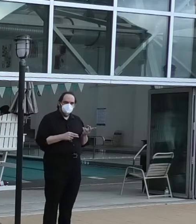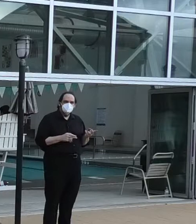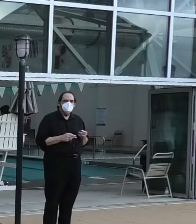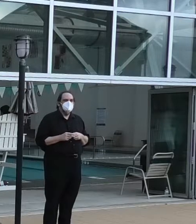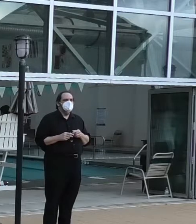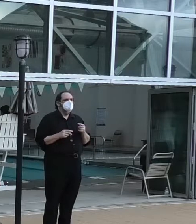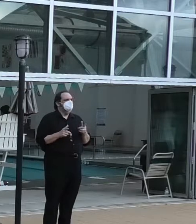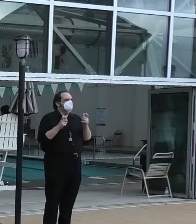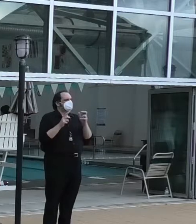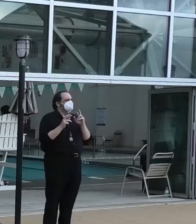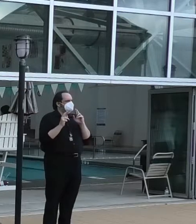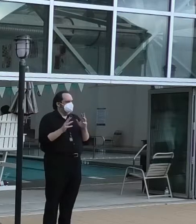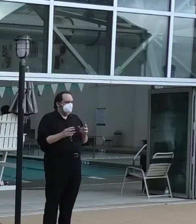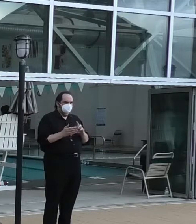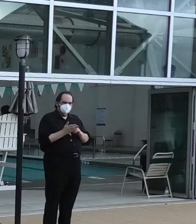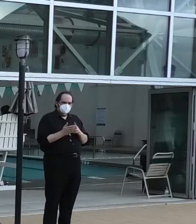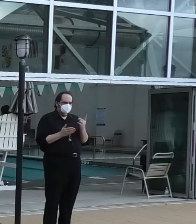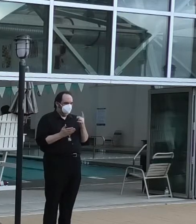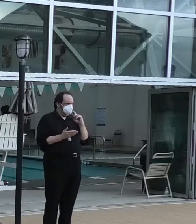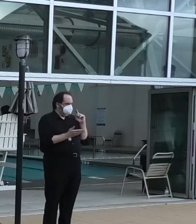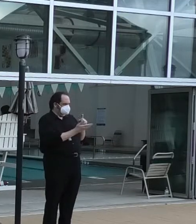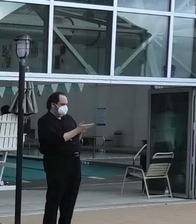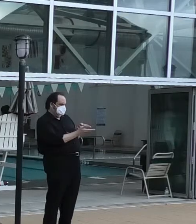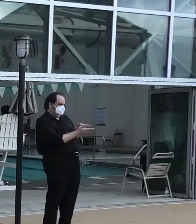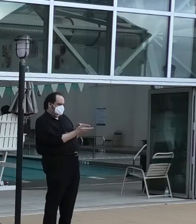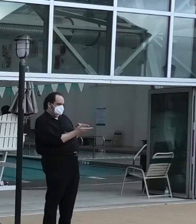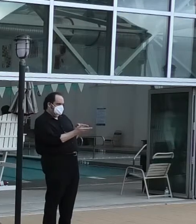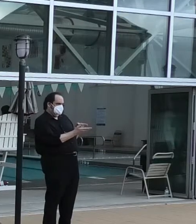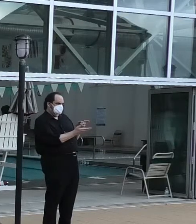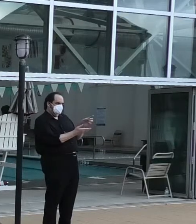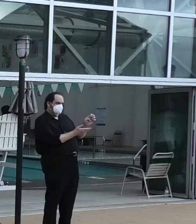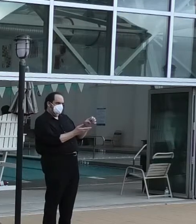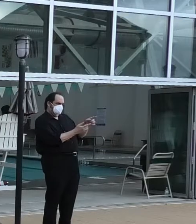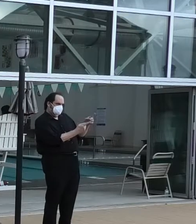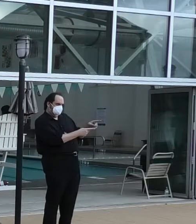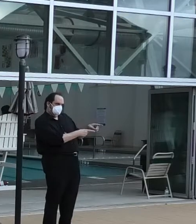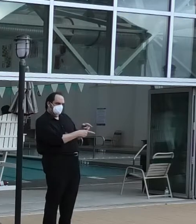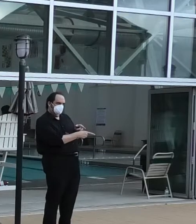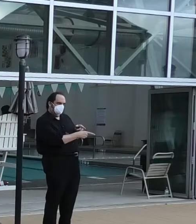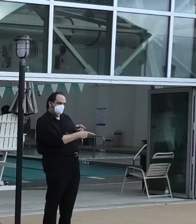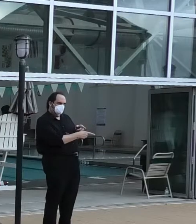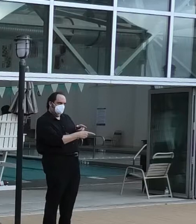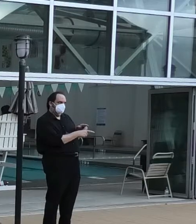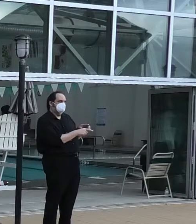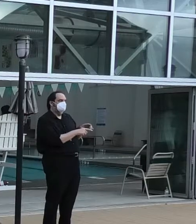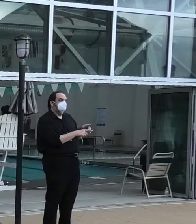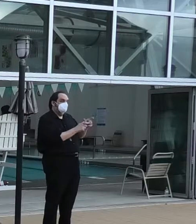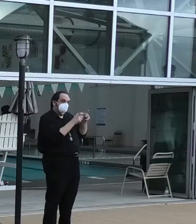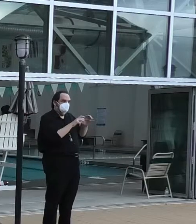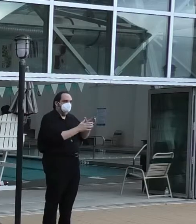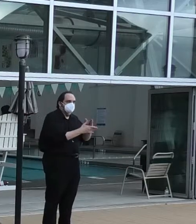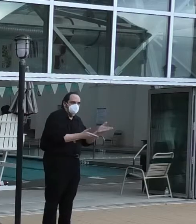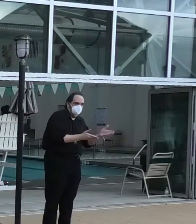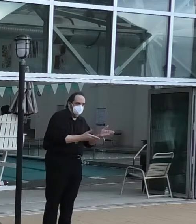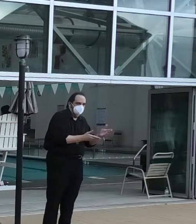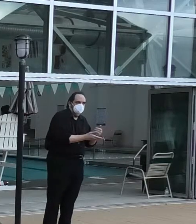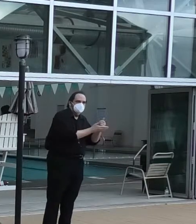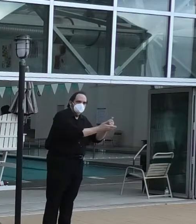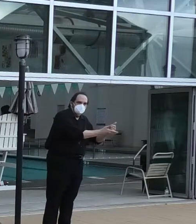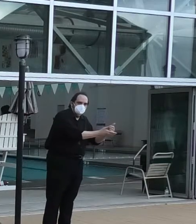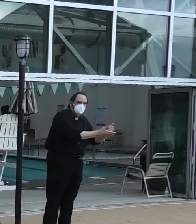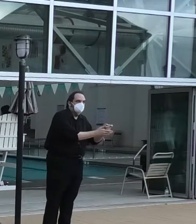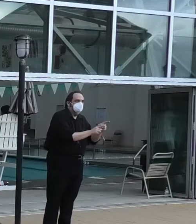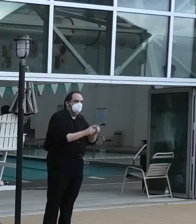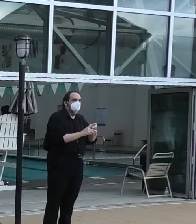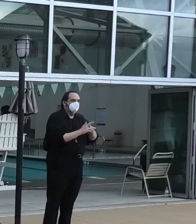An immediate responder is anyone who recognizes that an emergency is occurring and takes immediate action and starts the